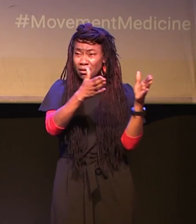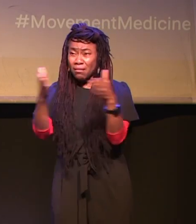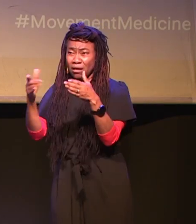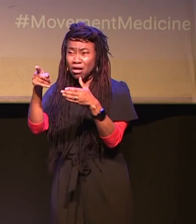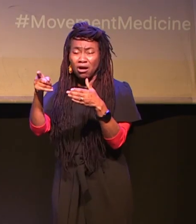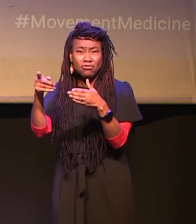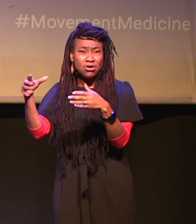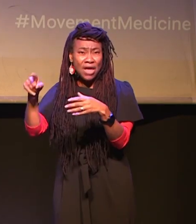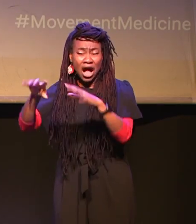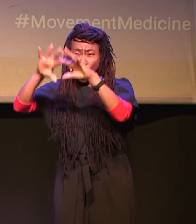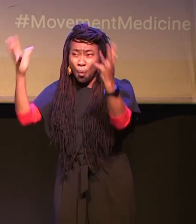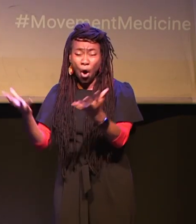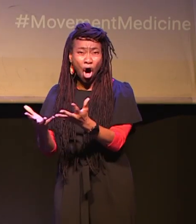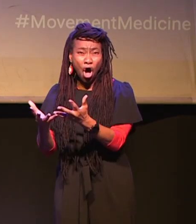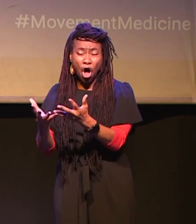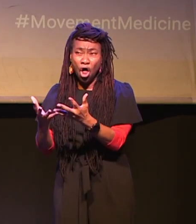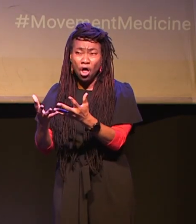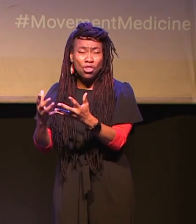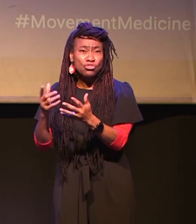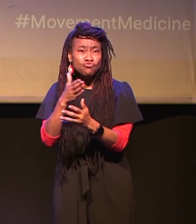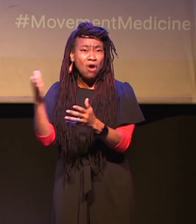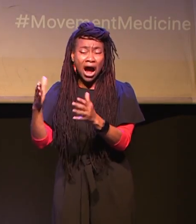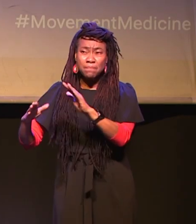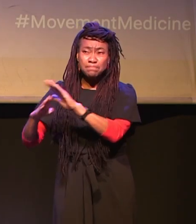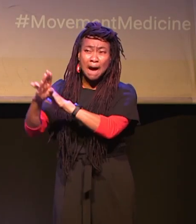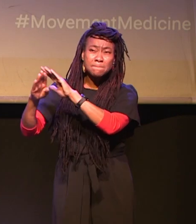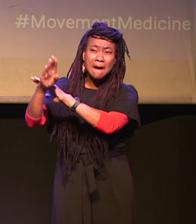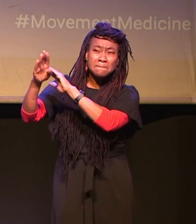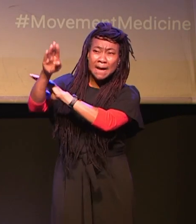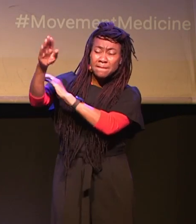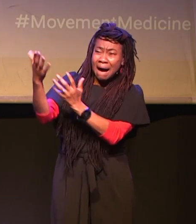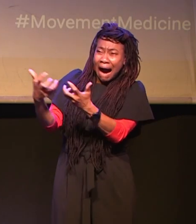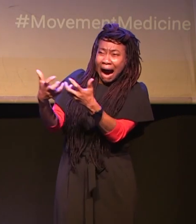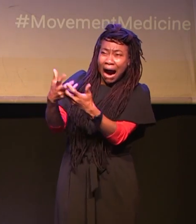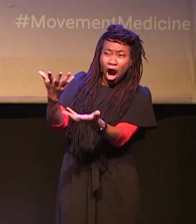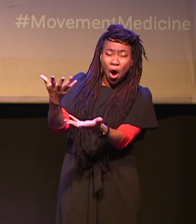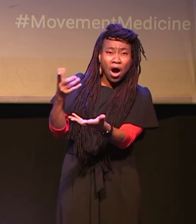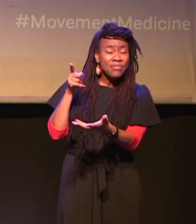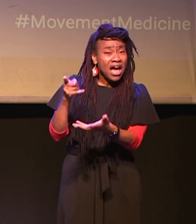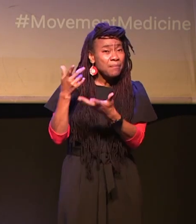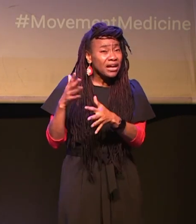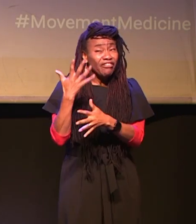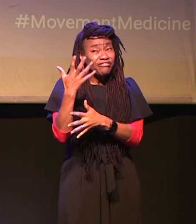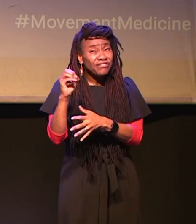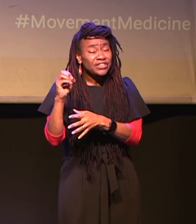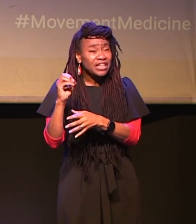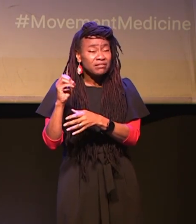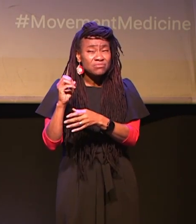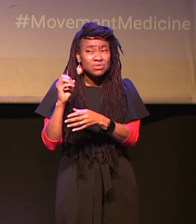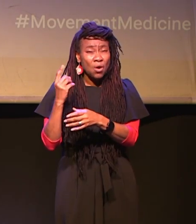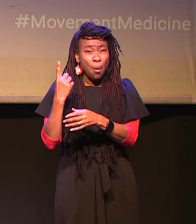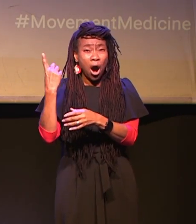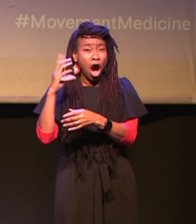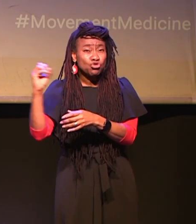organize globally, and not do things in the way that they've done them, but seeing that they've had 50 to 100-year spans.